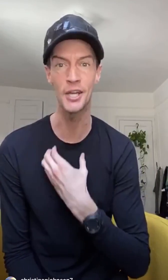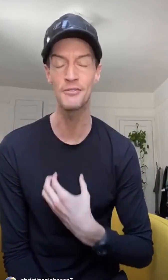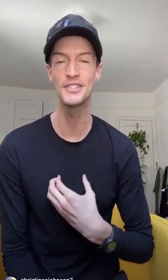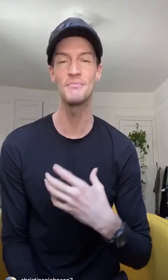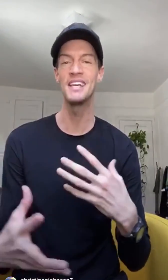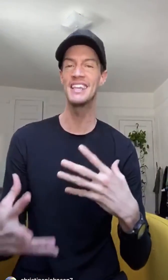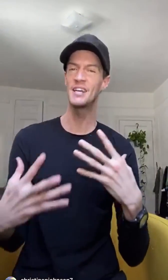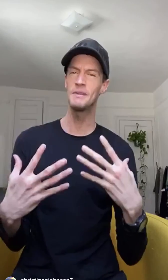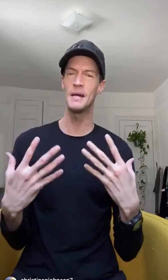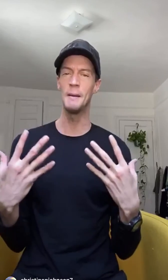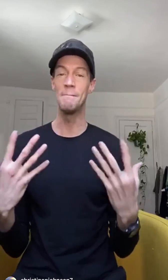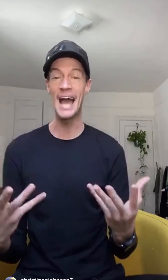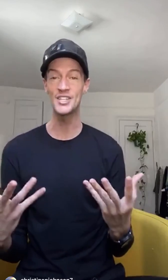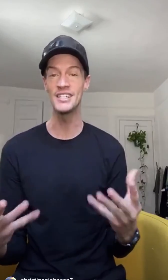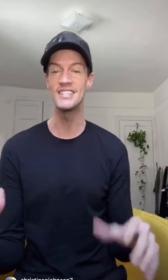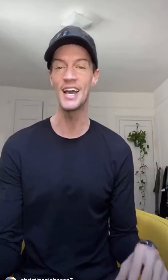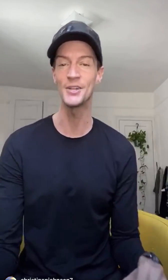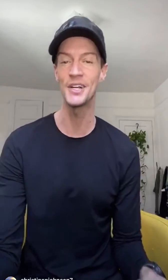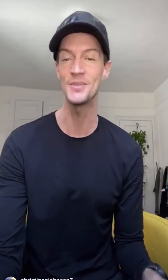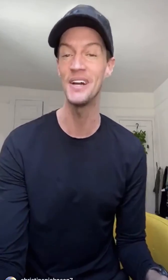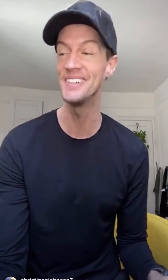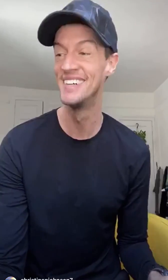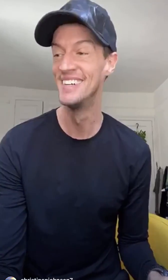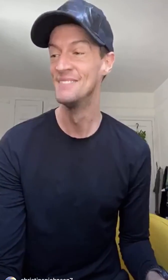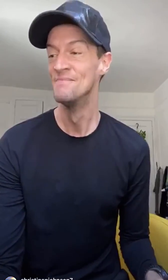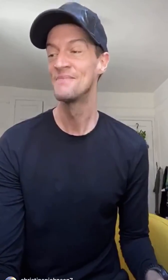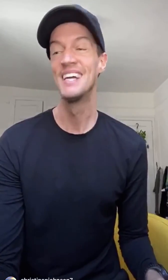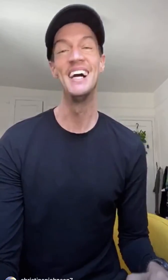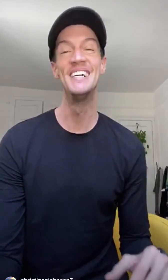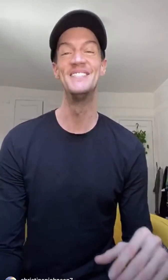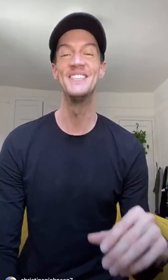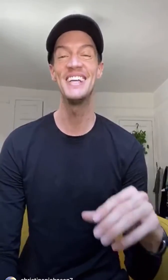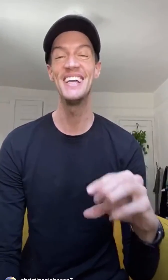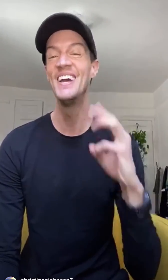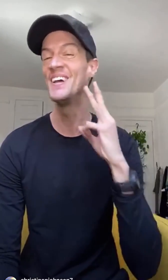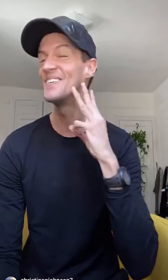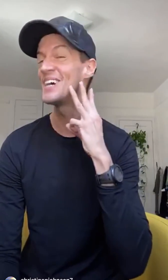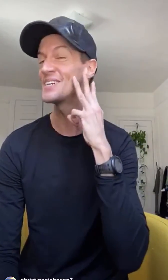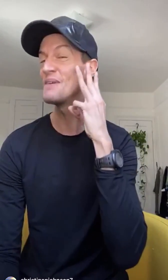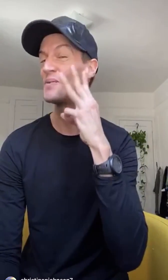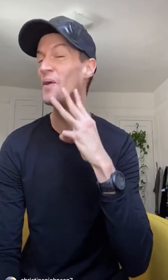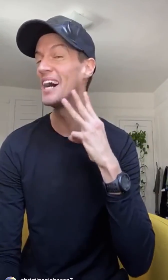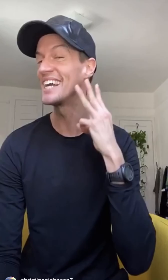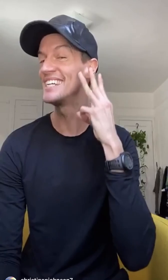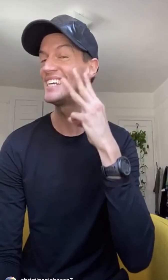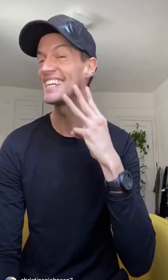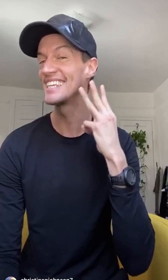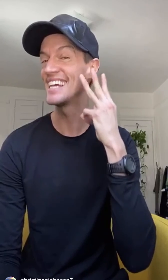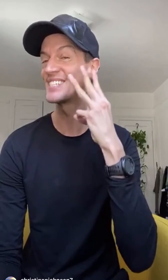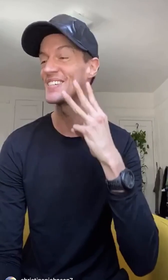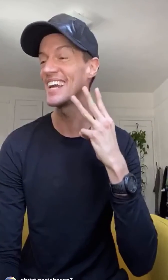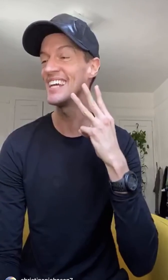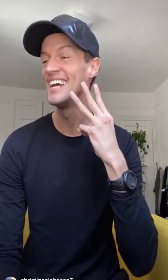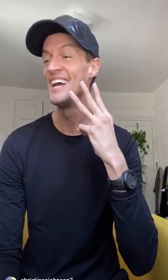appetite. If you crave something, if you do it a lot, it means more like more desire. So you can